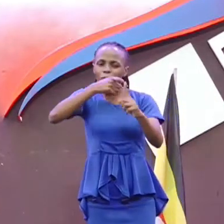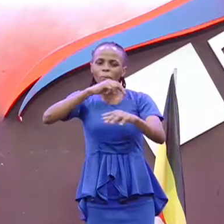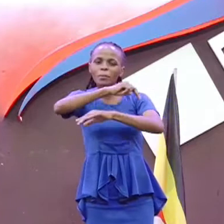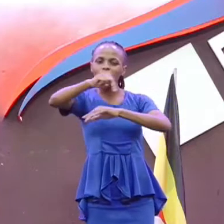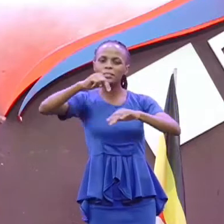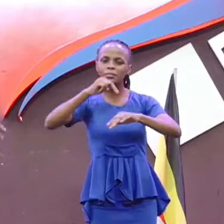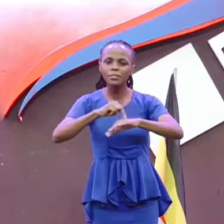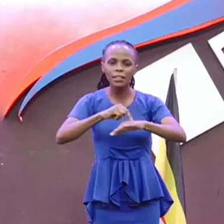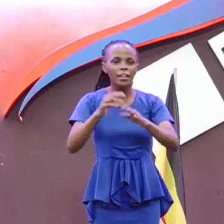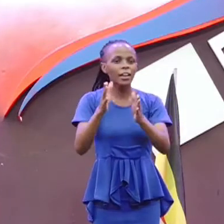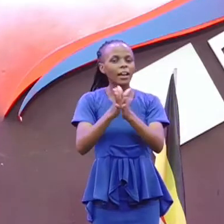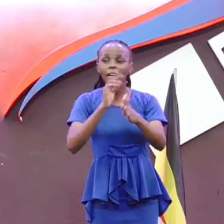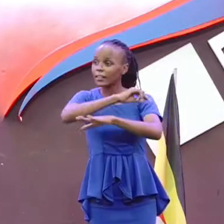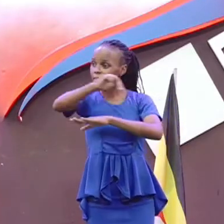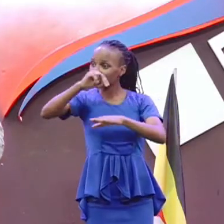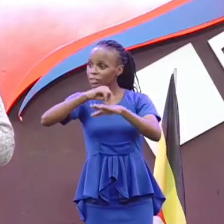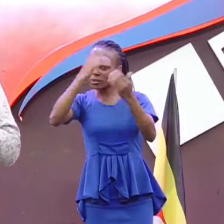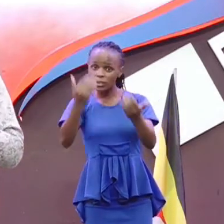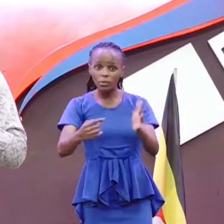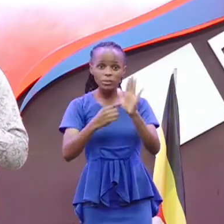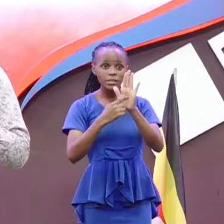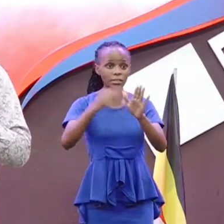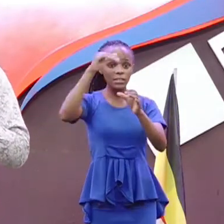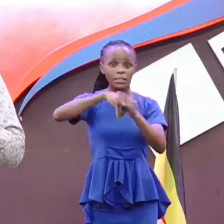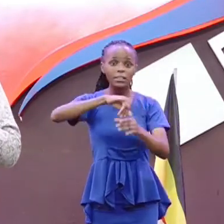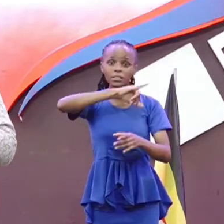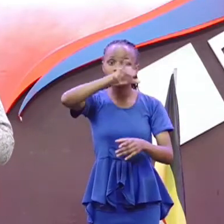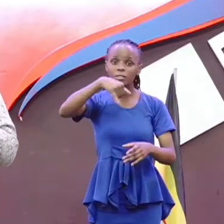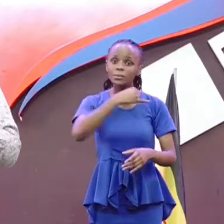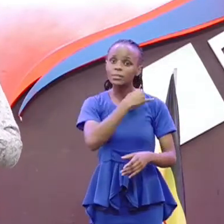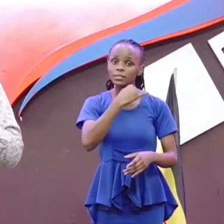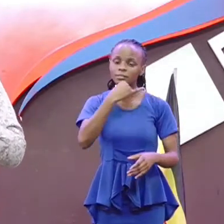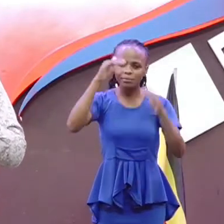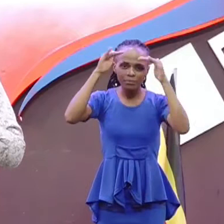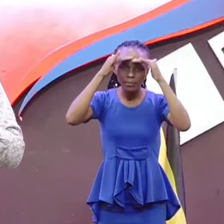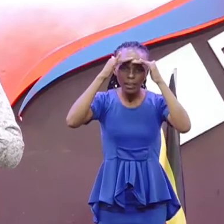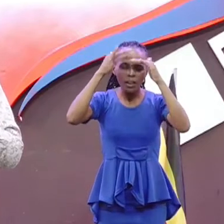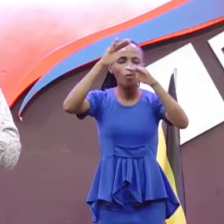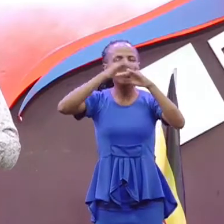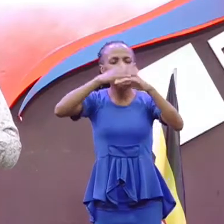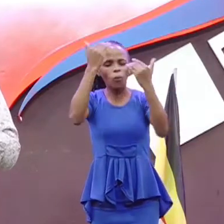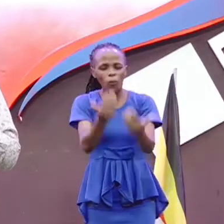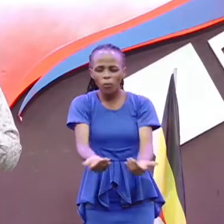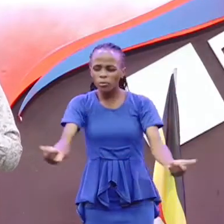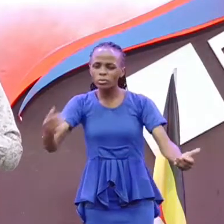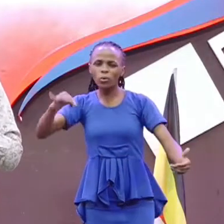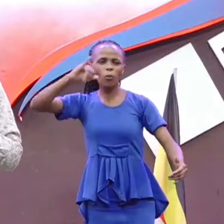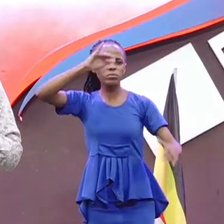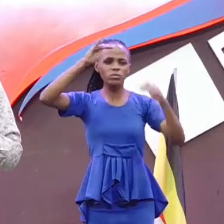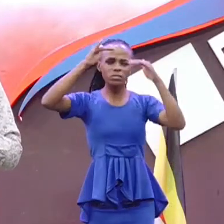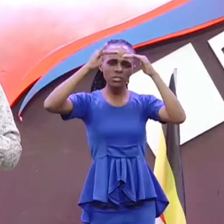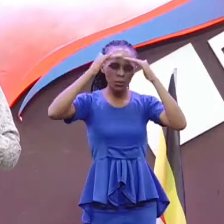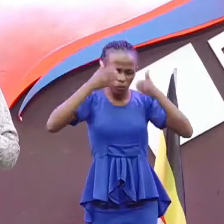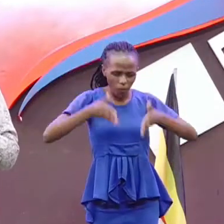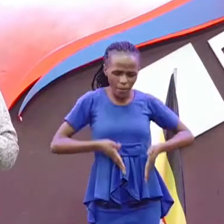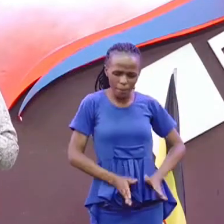out of him a nation. Ere gwanga lino lira bisibwa mu Yakobo. And this nation is seen out of Jacob. Ngamba kubana ba Yakobo bazala. Out of the